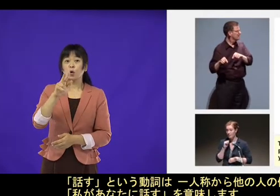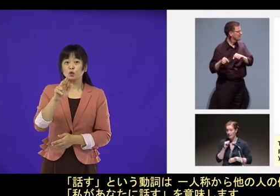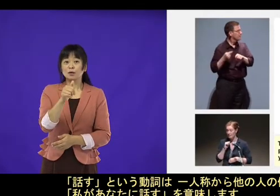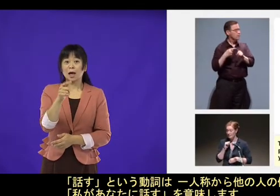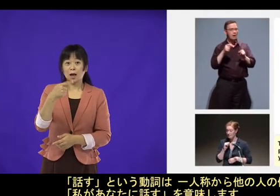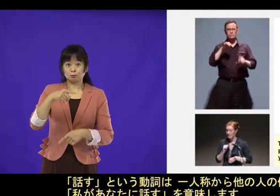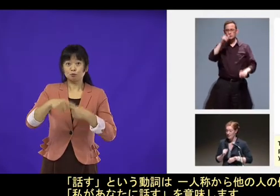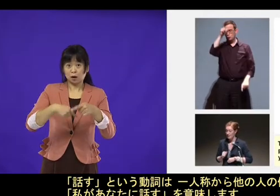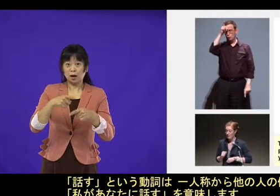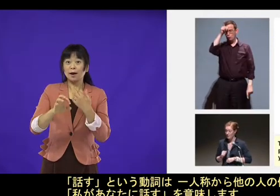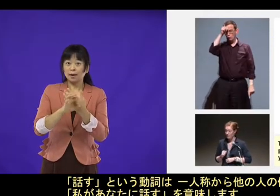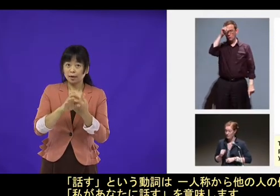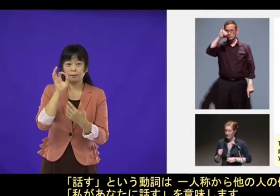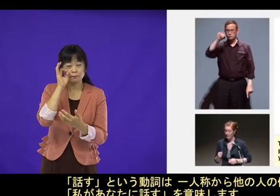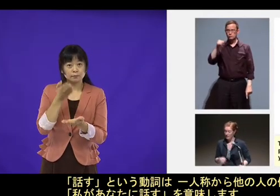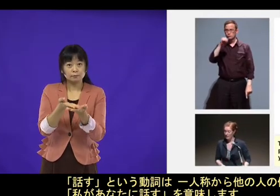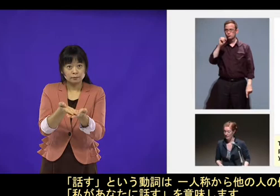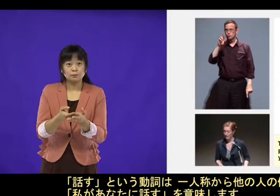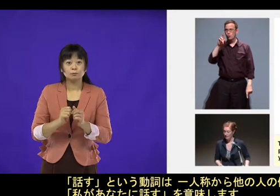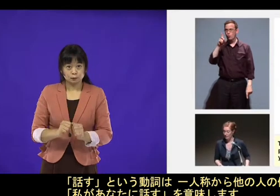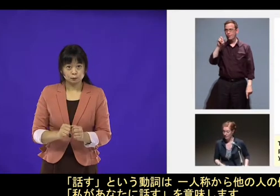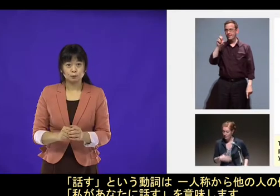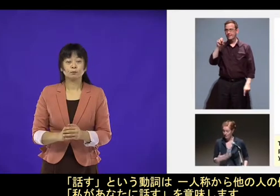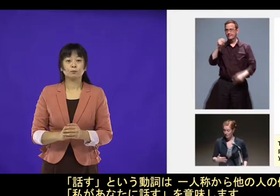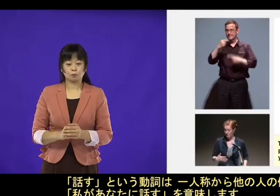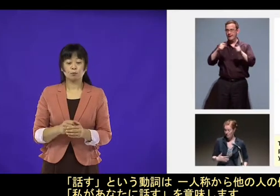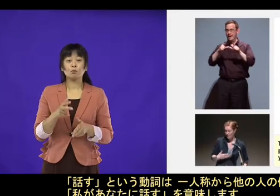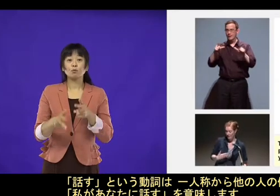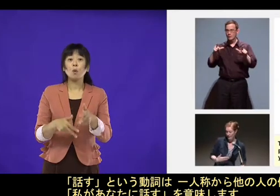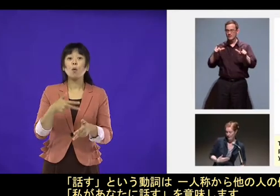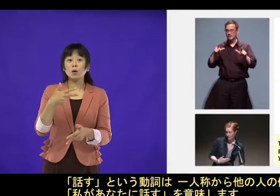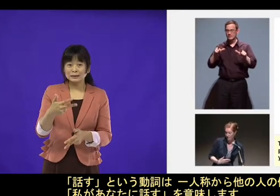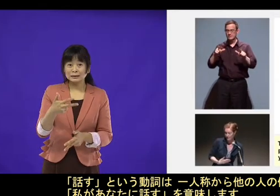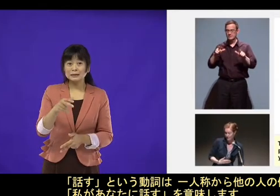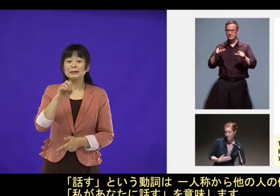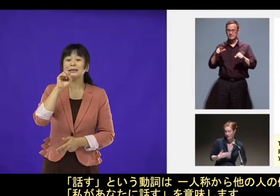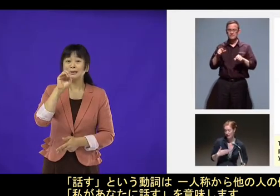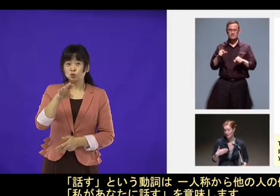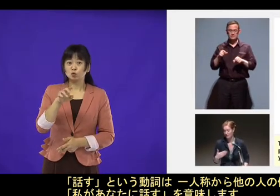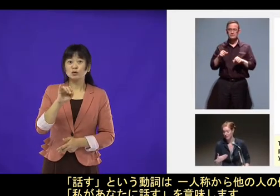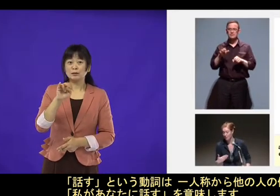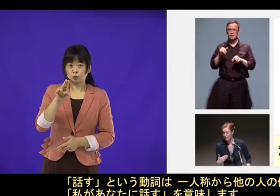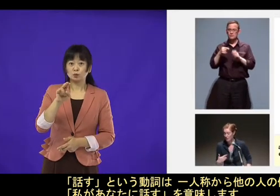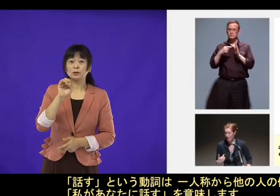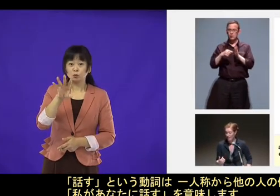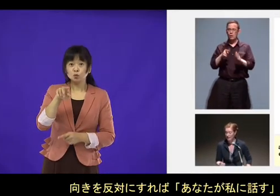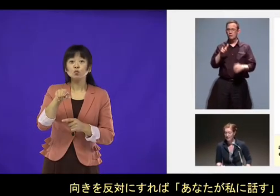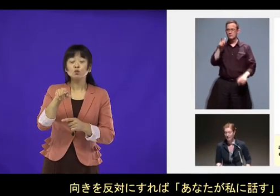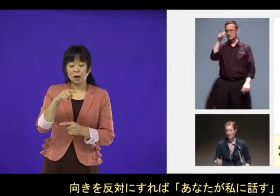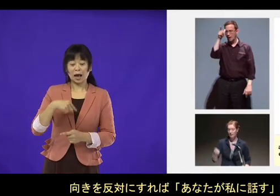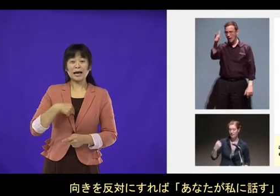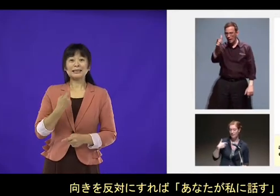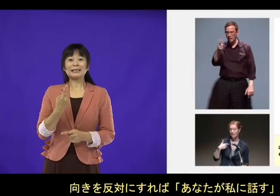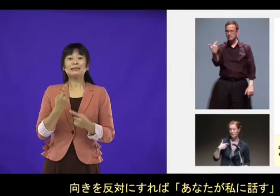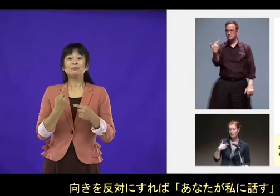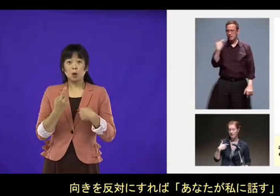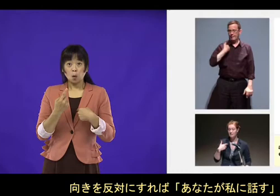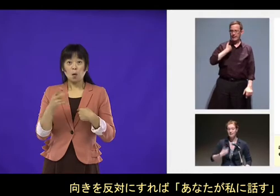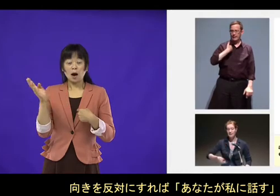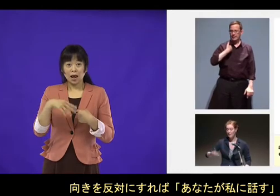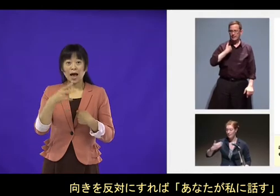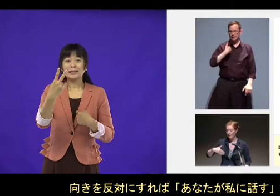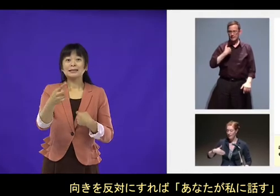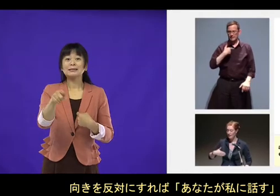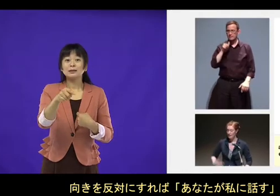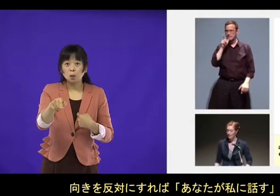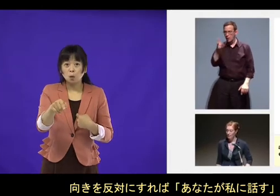can be directed from the first person to that of the addressee to mean I tell you, and then it can be directed